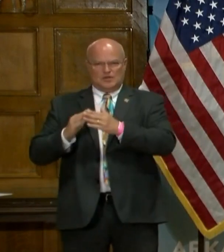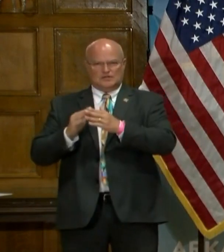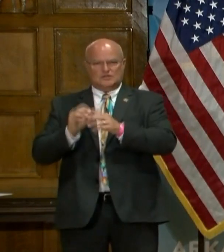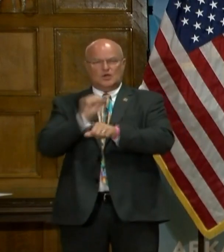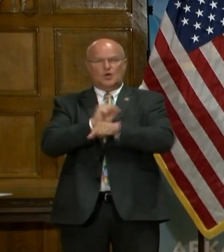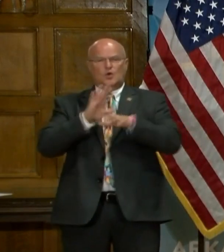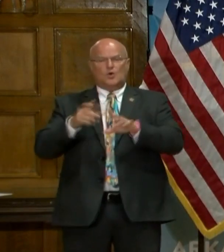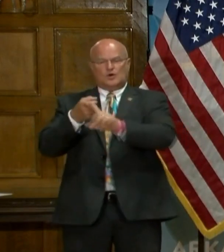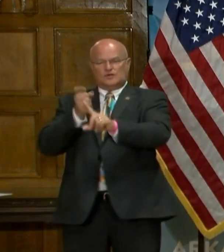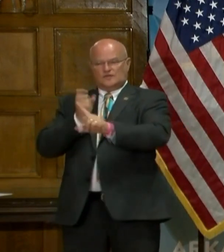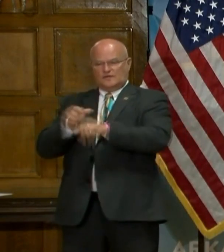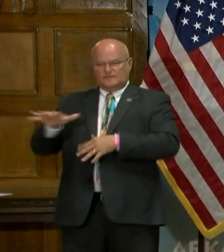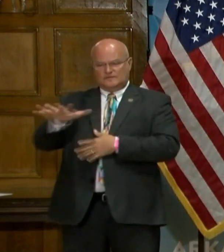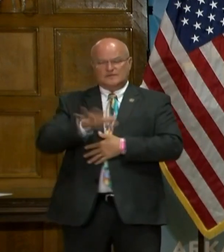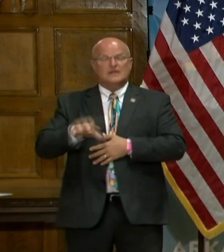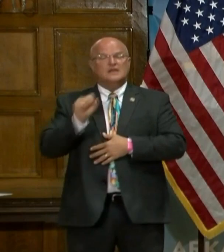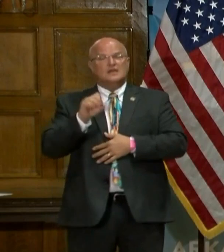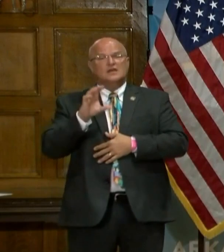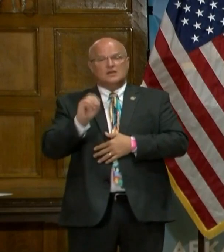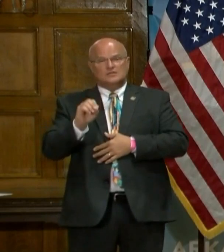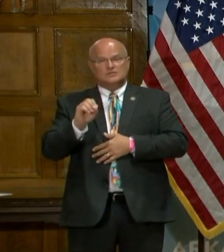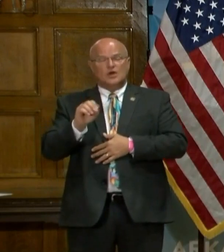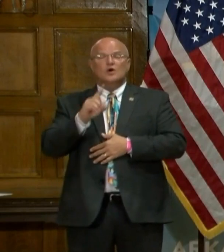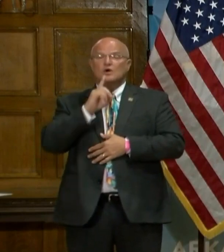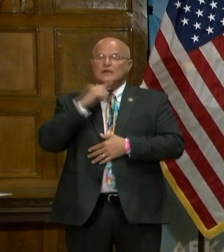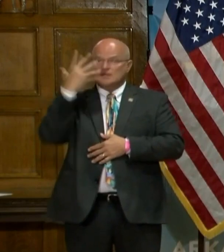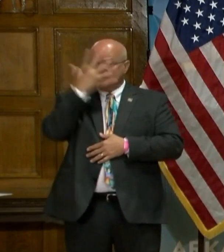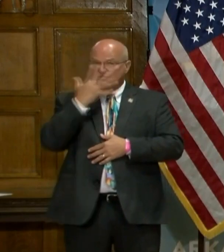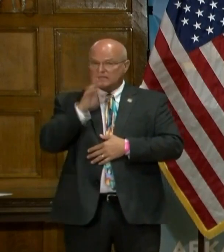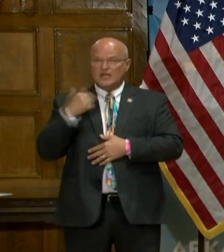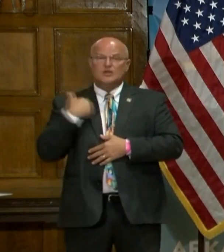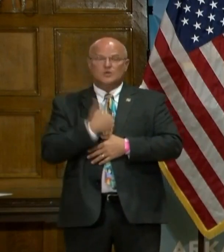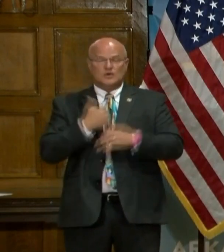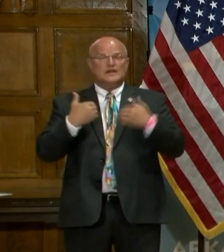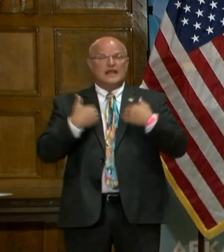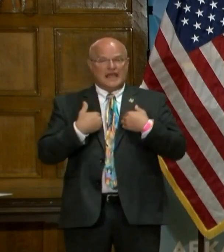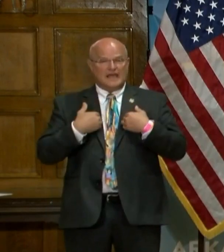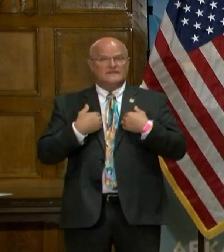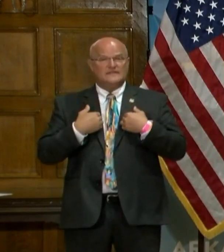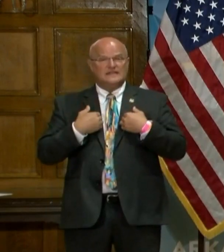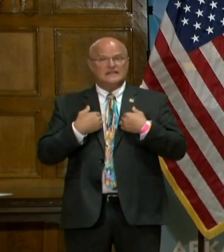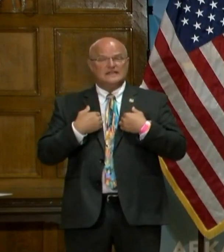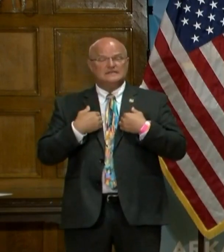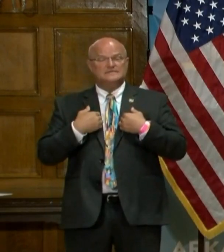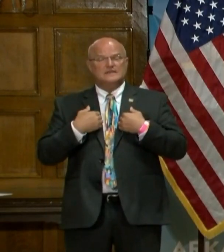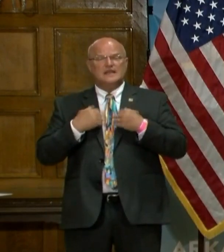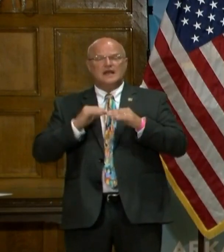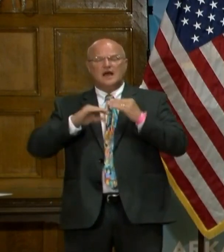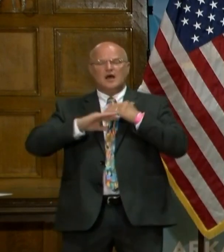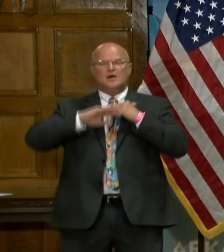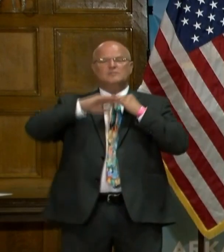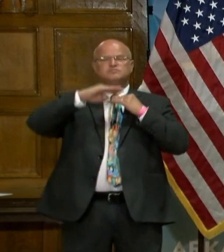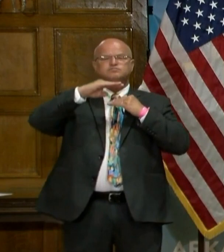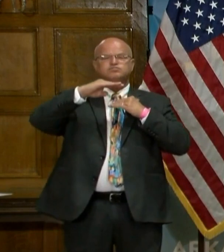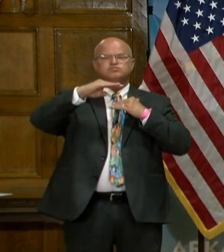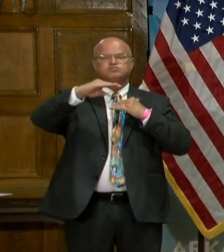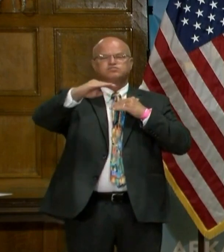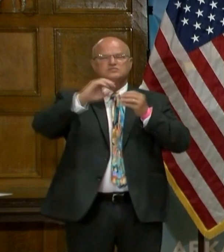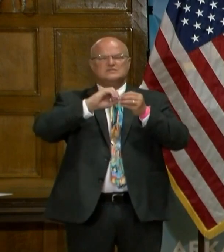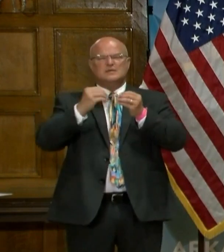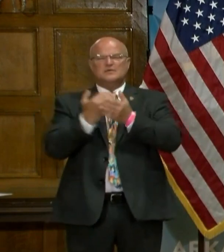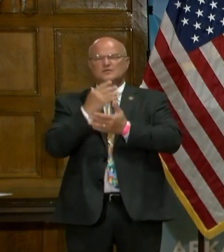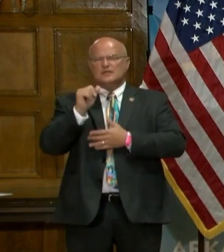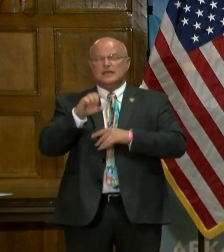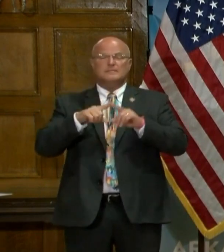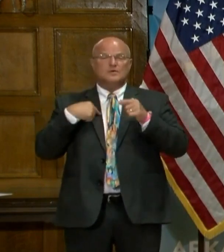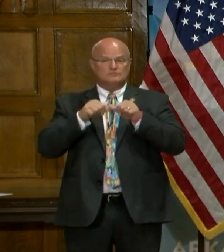workers are coming from. And so it does look like we're having at least a plateauing of the number of new cases,